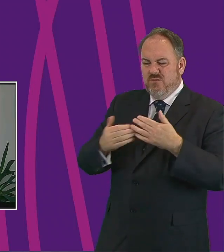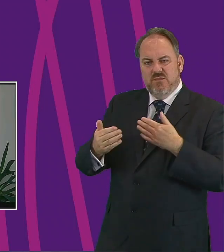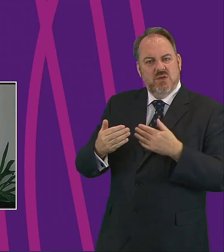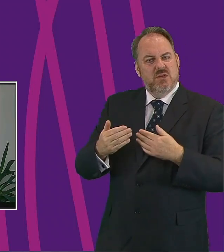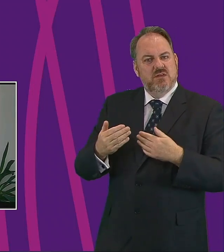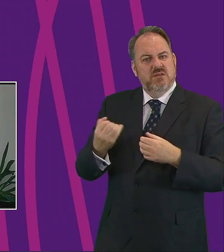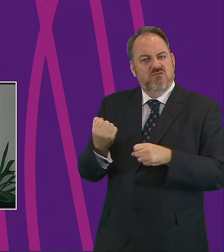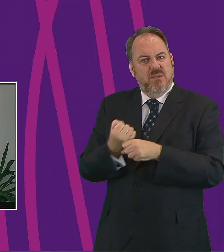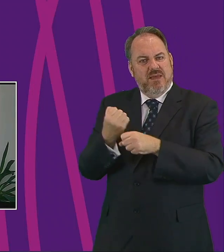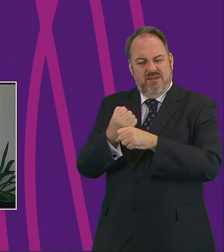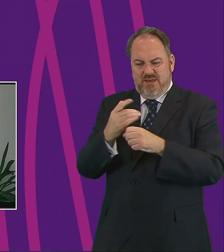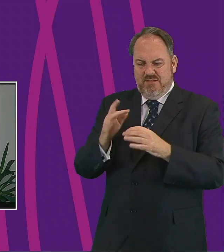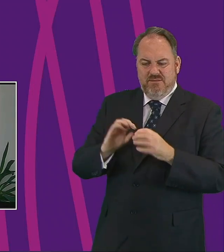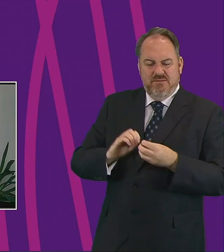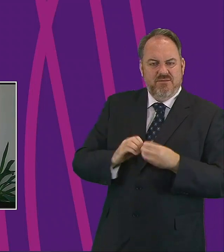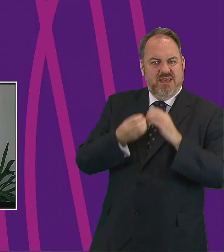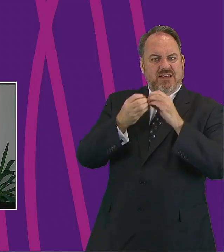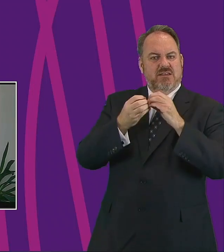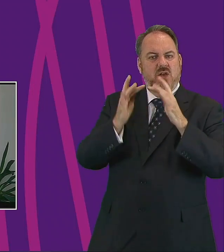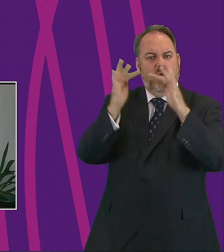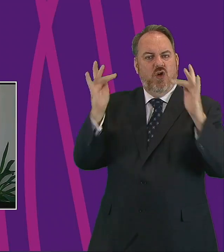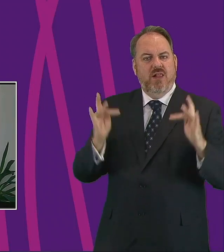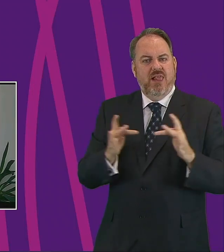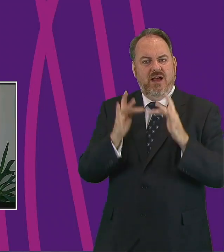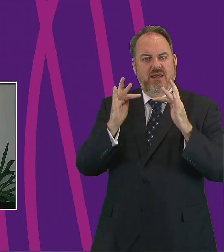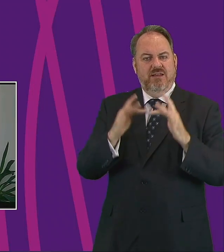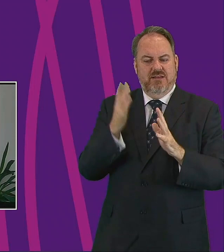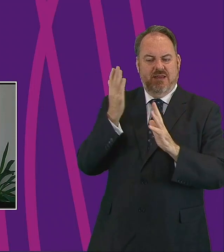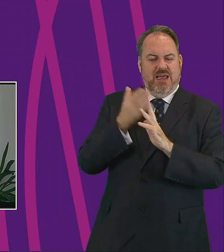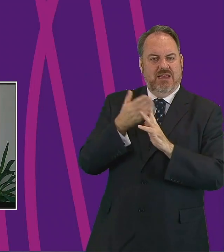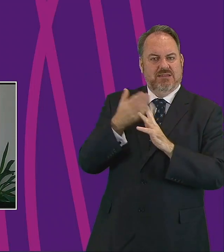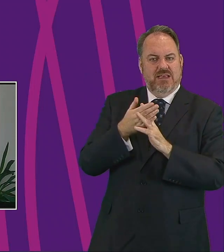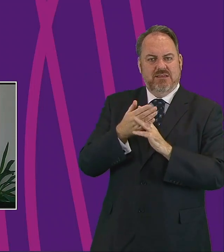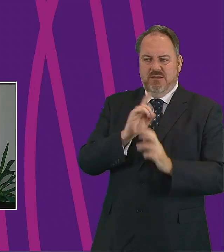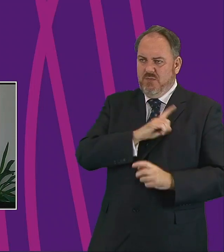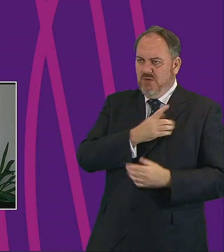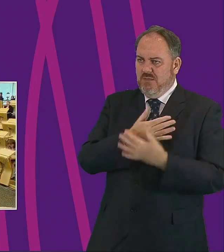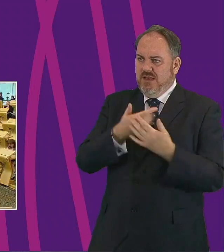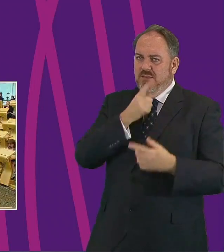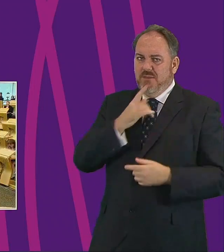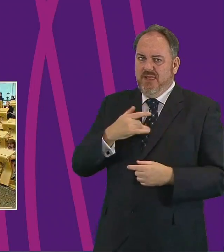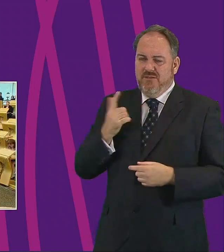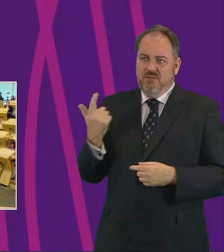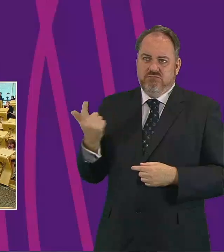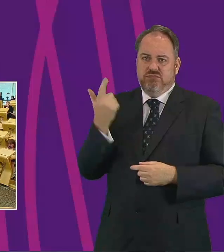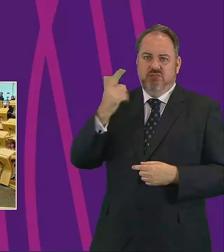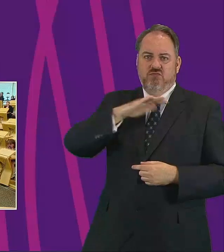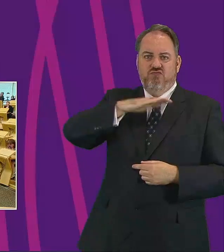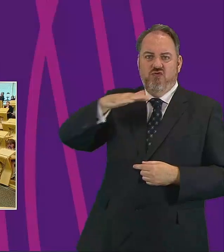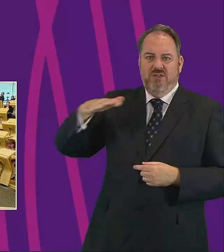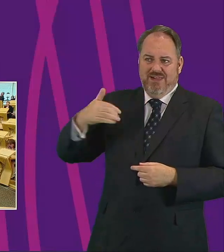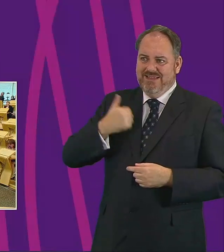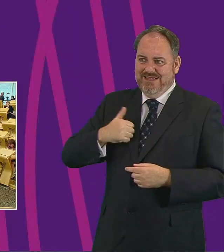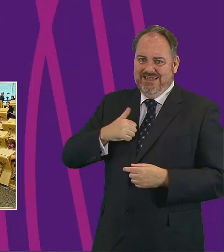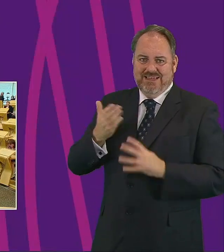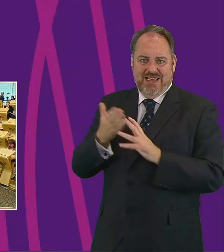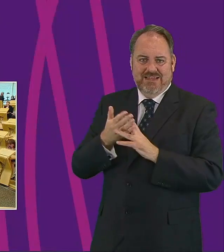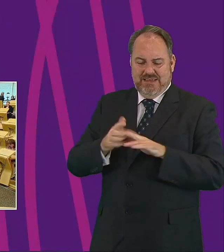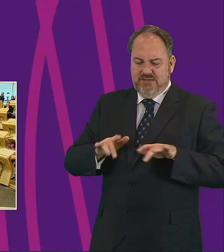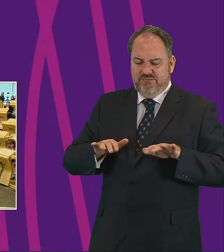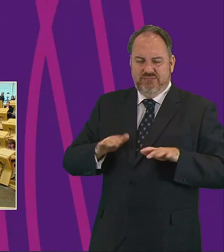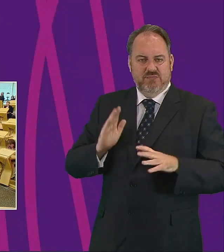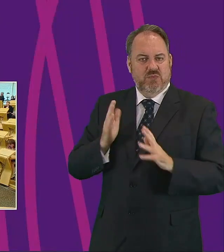to aid my constituents and also those across Scotland to get the tests that they need? First Minister. So this week we've